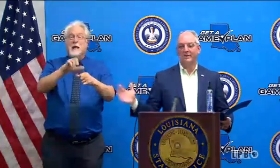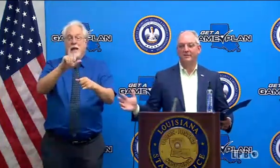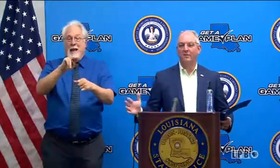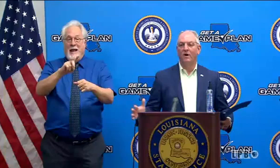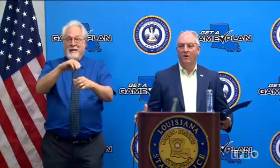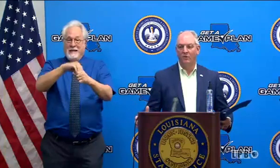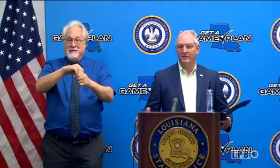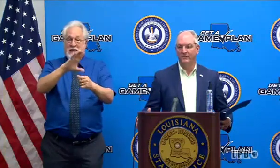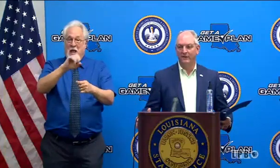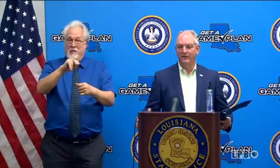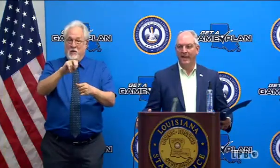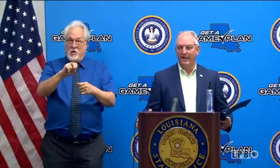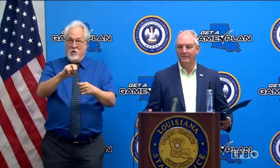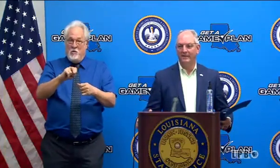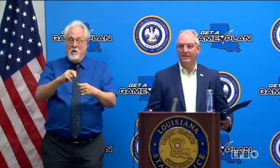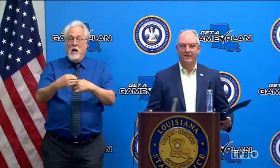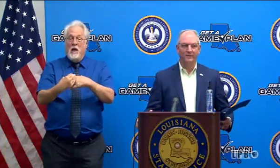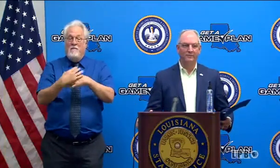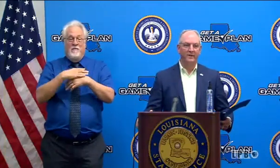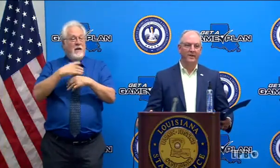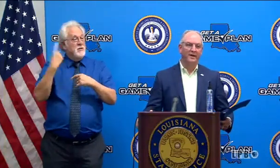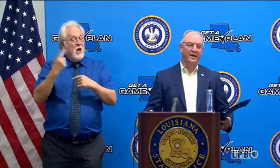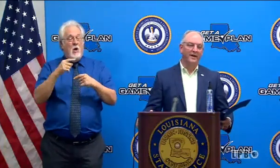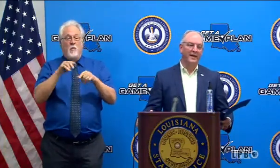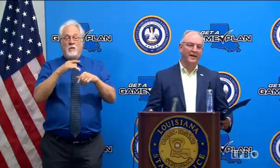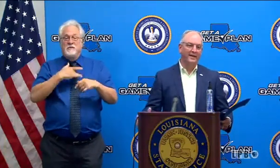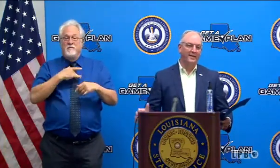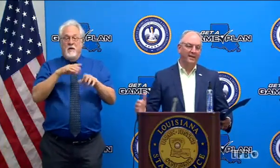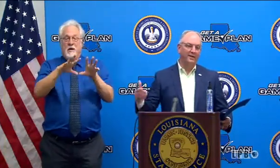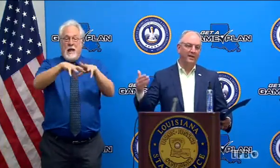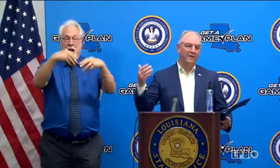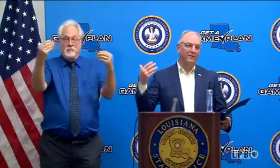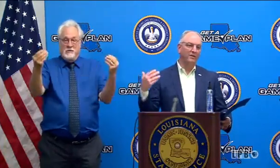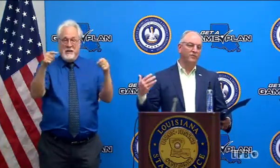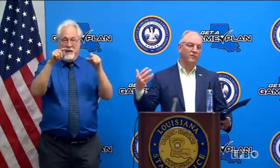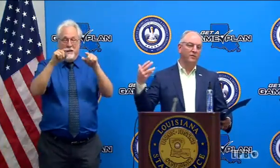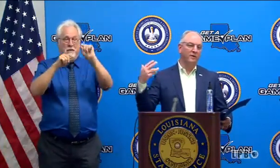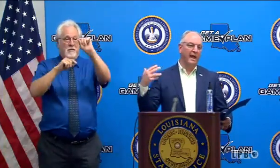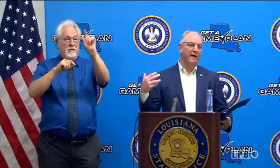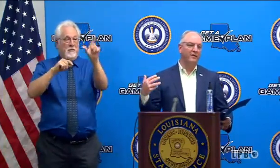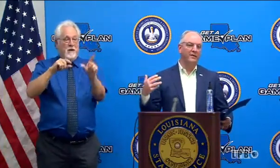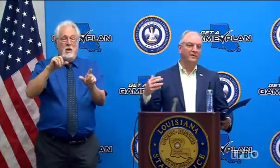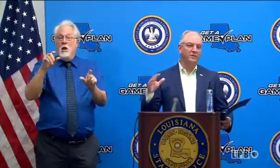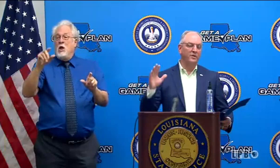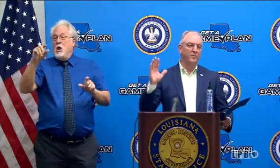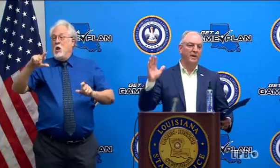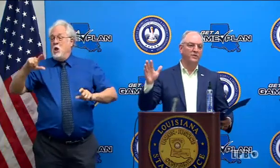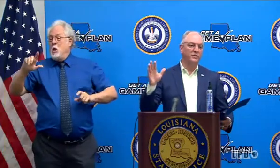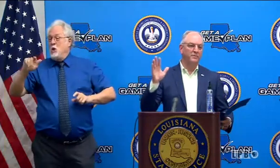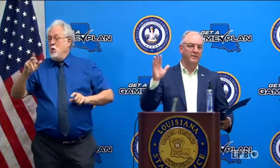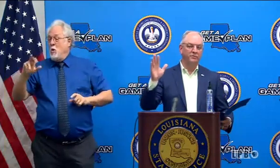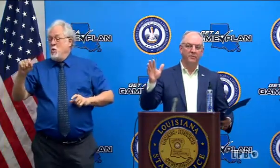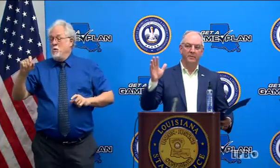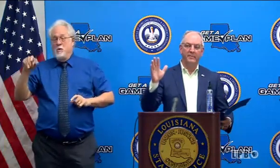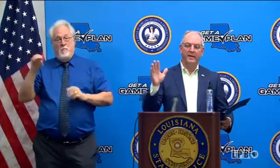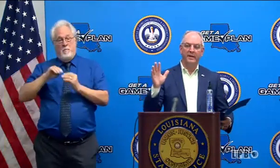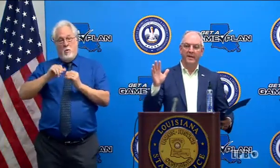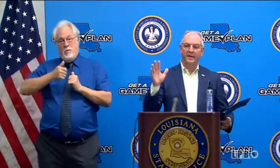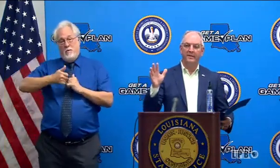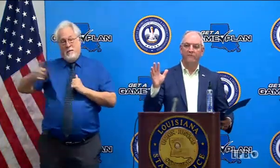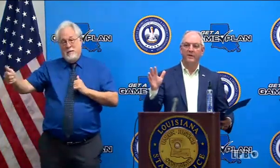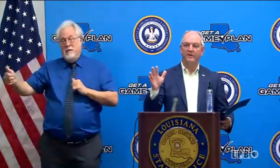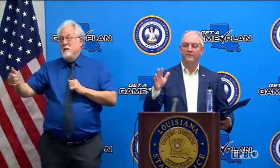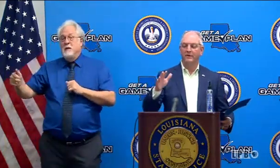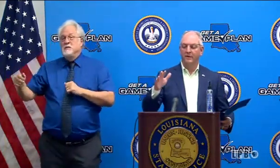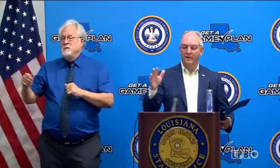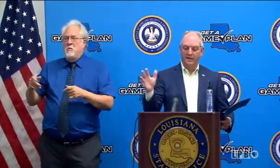the effects are always felt outside the cone. And clearly LoRa is further out, and so nobody should be making